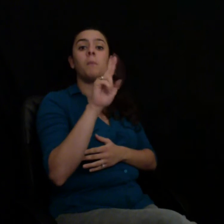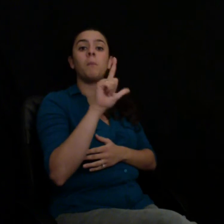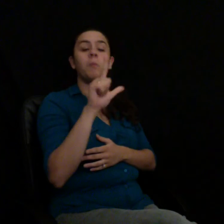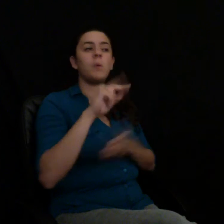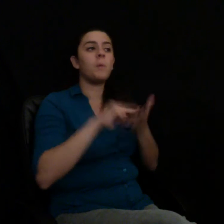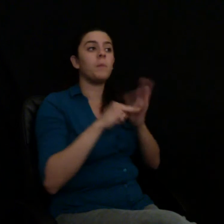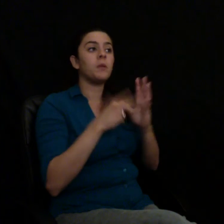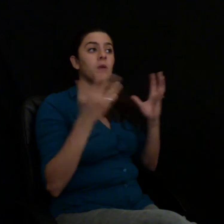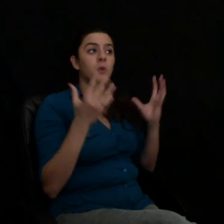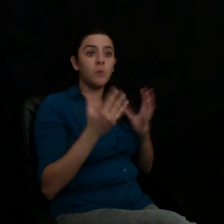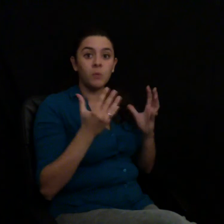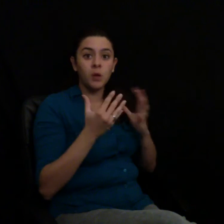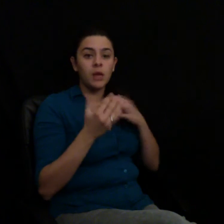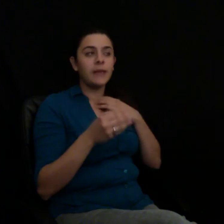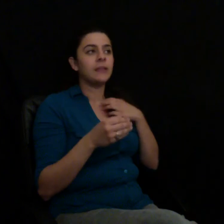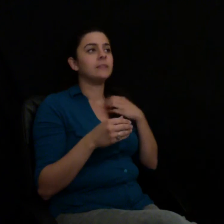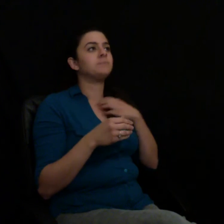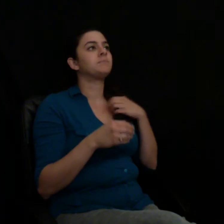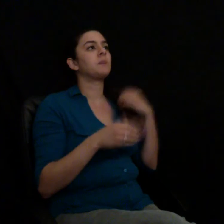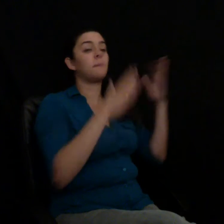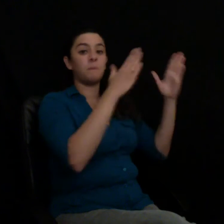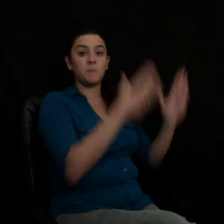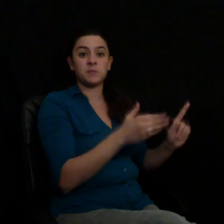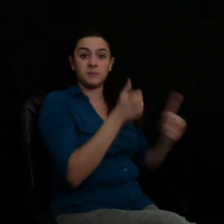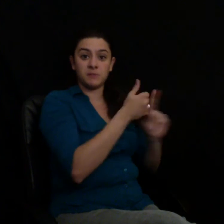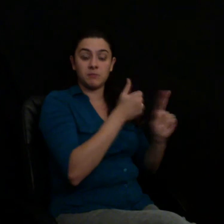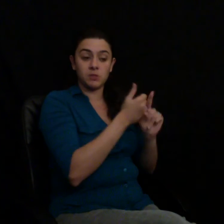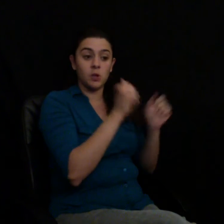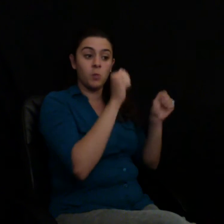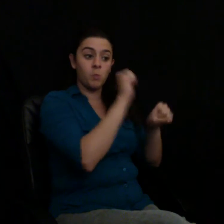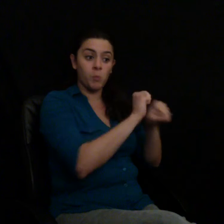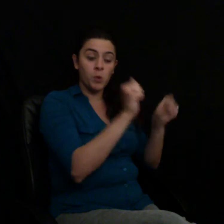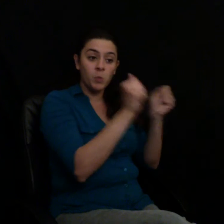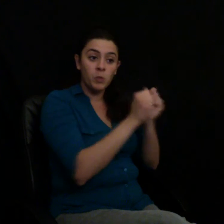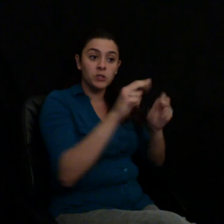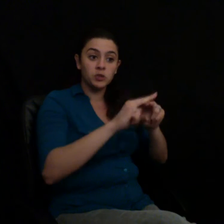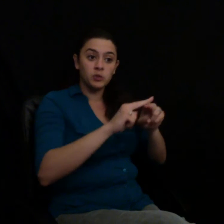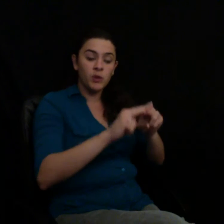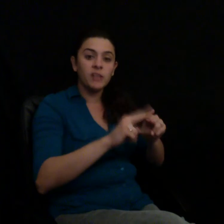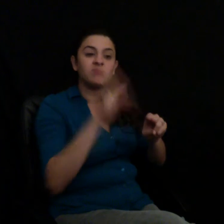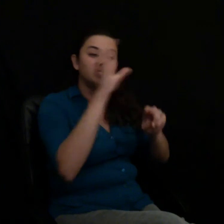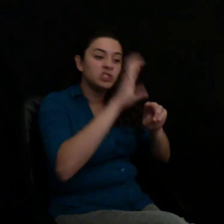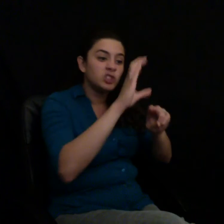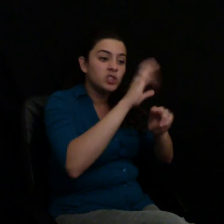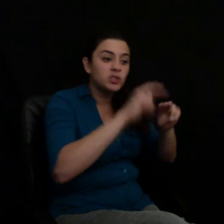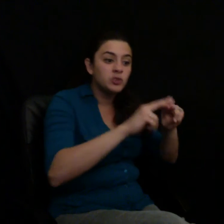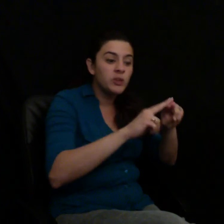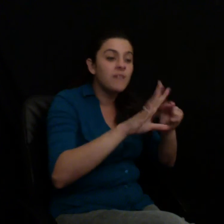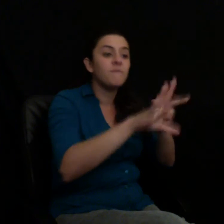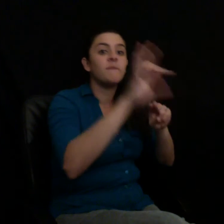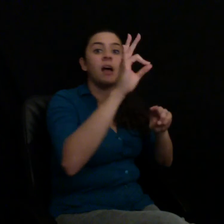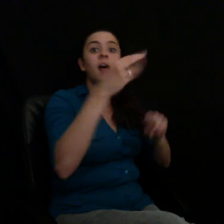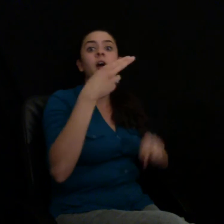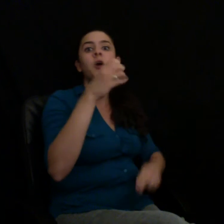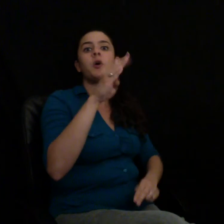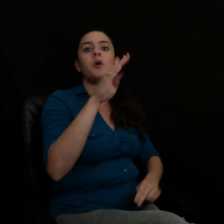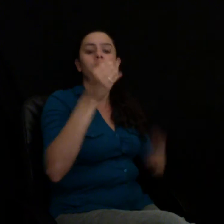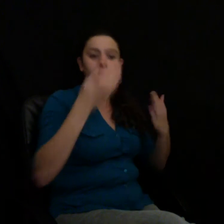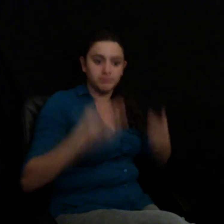find train hoppers. The workers in the yard, the people working the tracks, and the conductors and engineers are usually